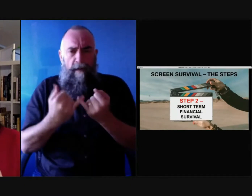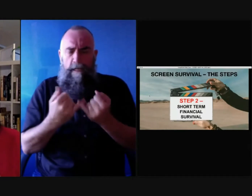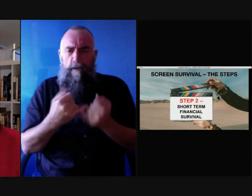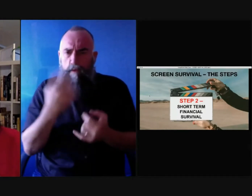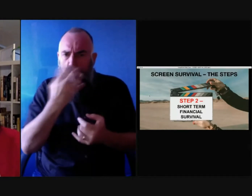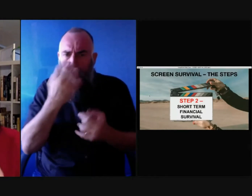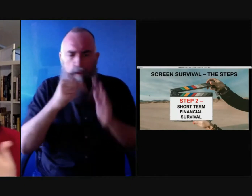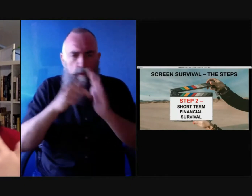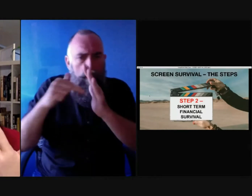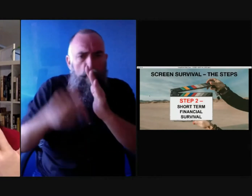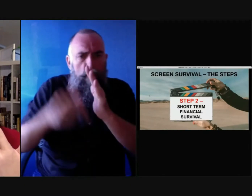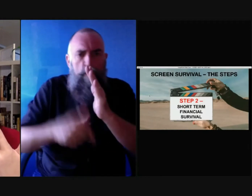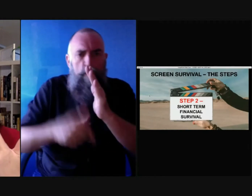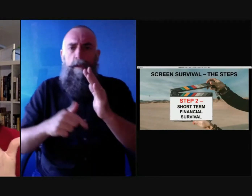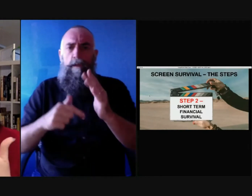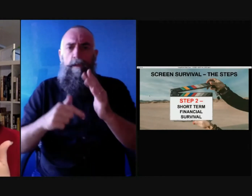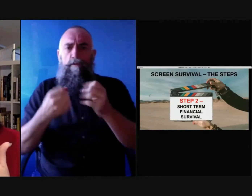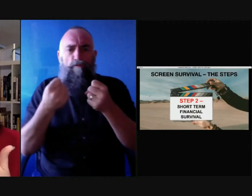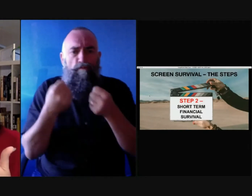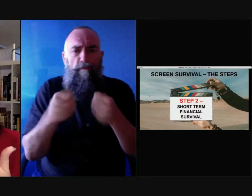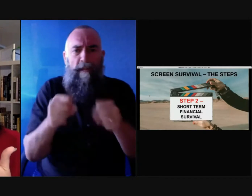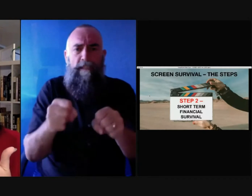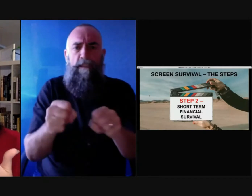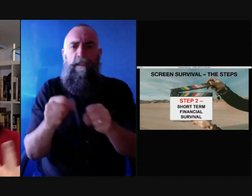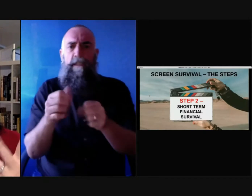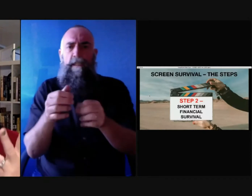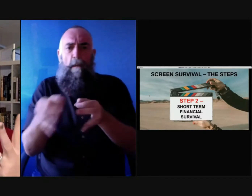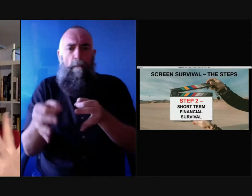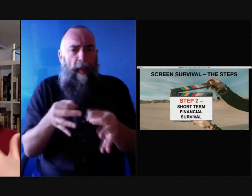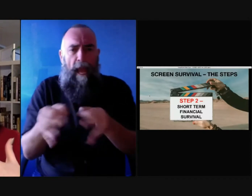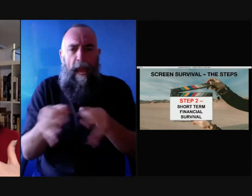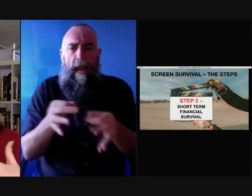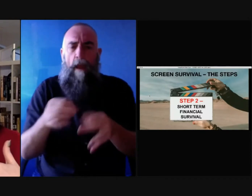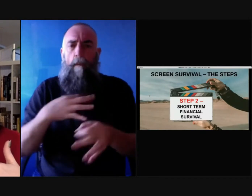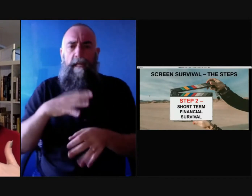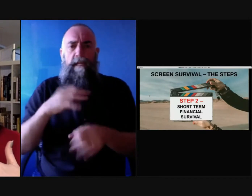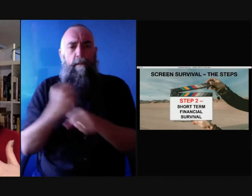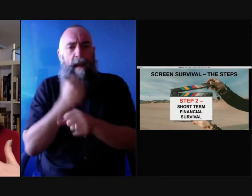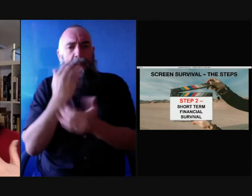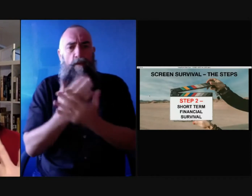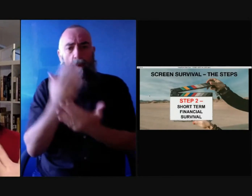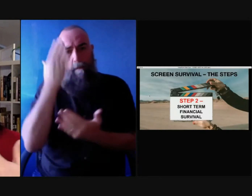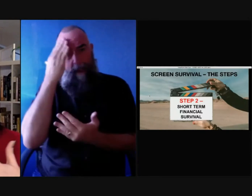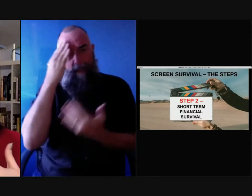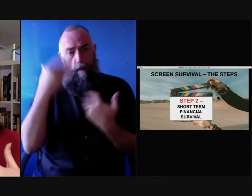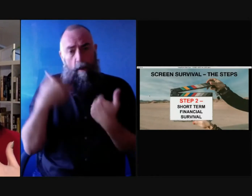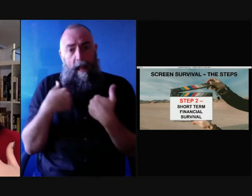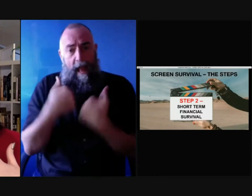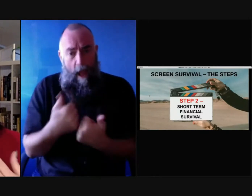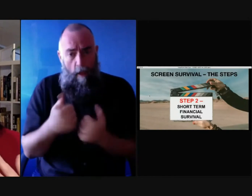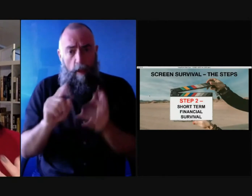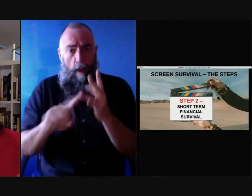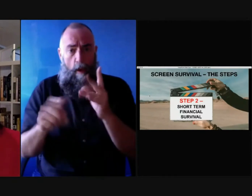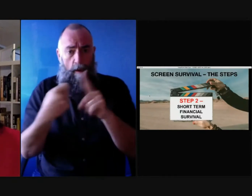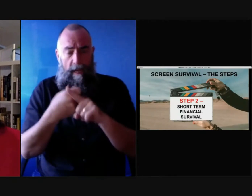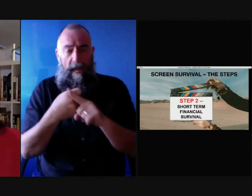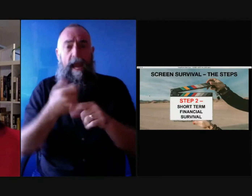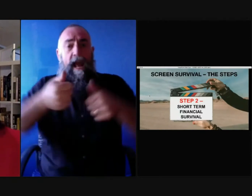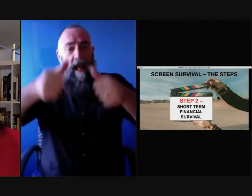your physical health is okay, your mental health is okay. Now we're looking at your immediate financial